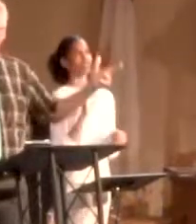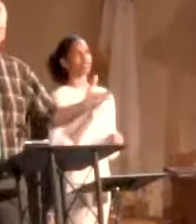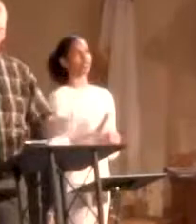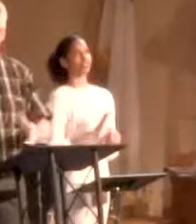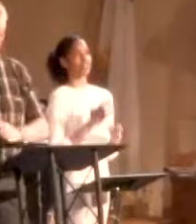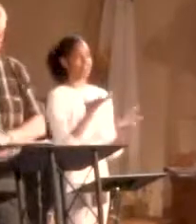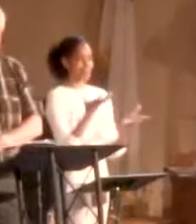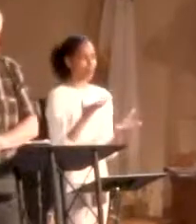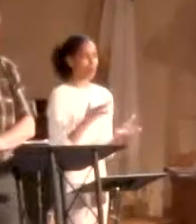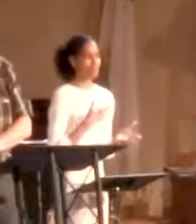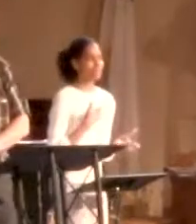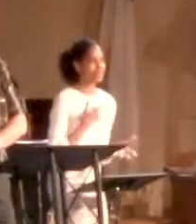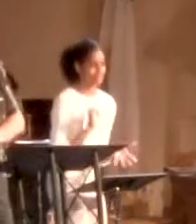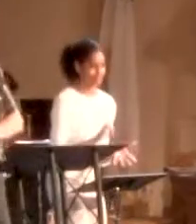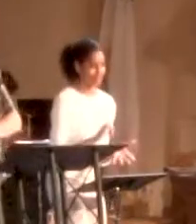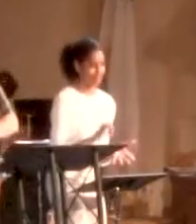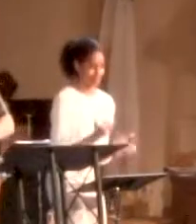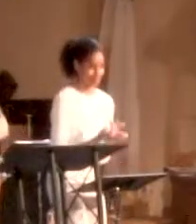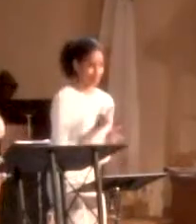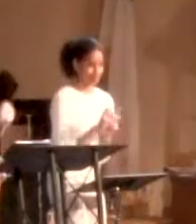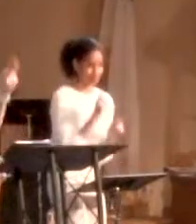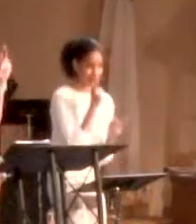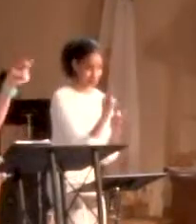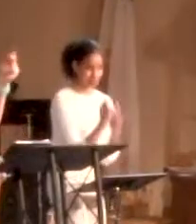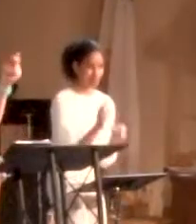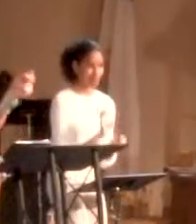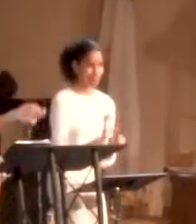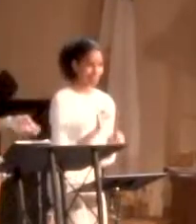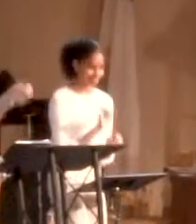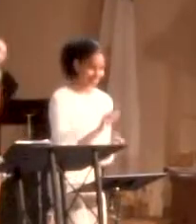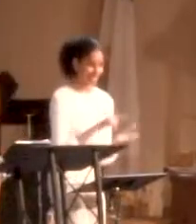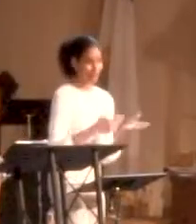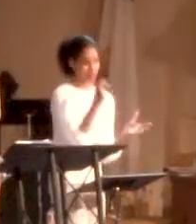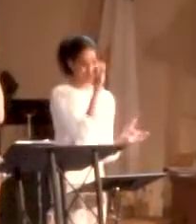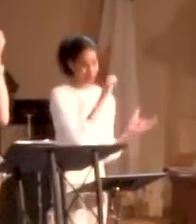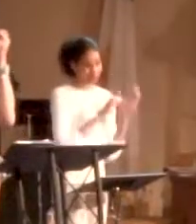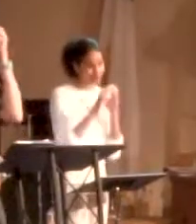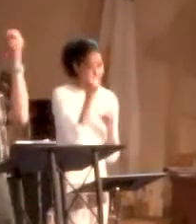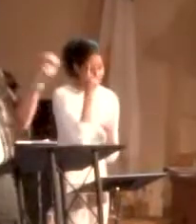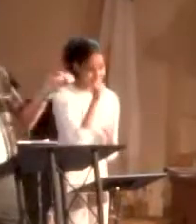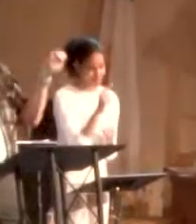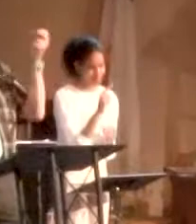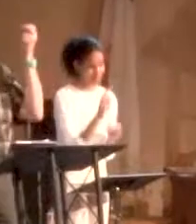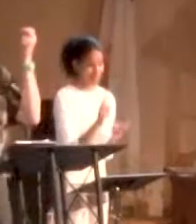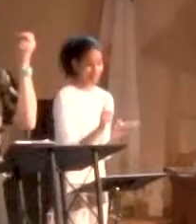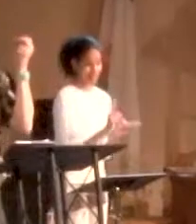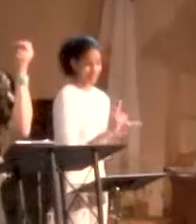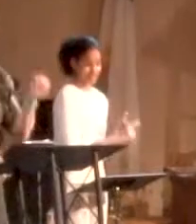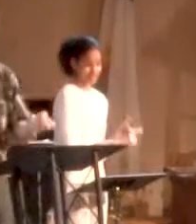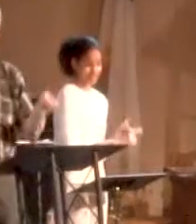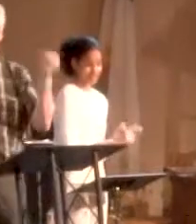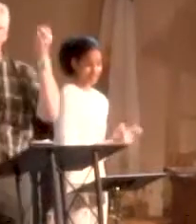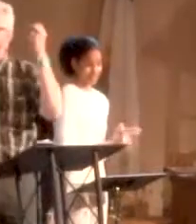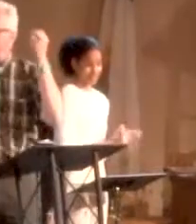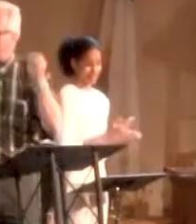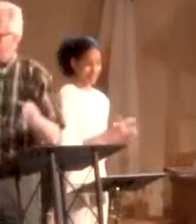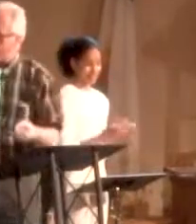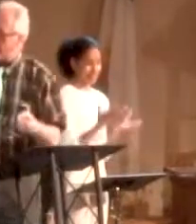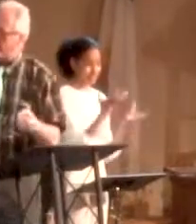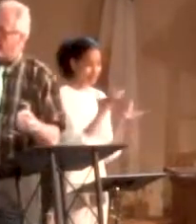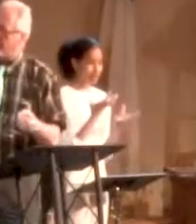aha moment. And the second thing is to feel like they're part